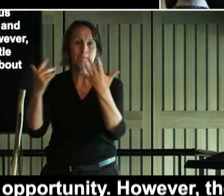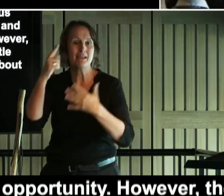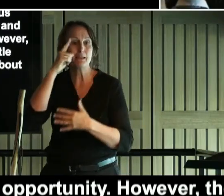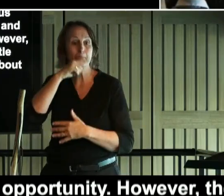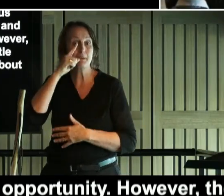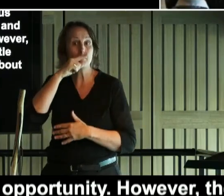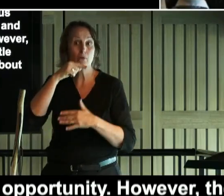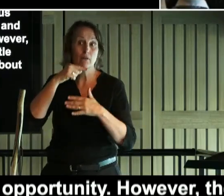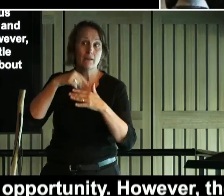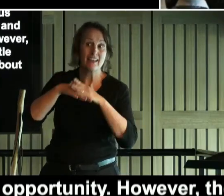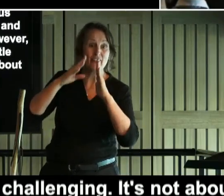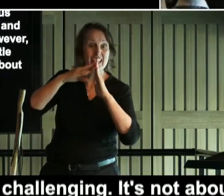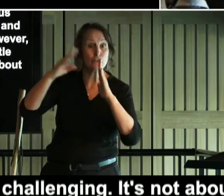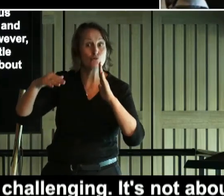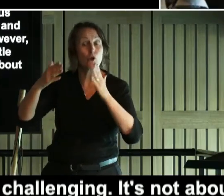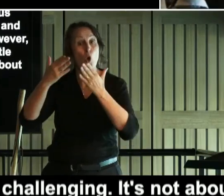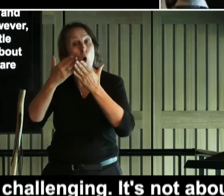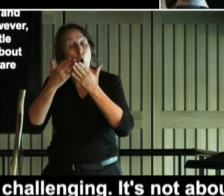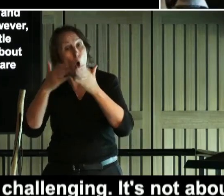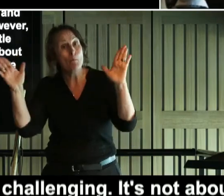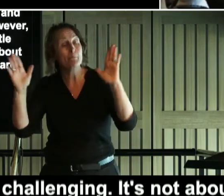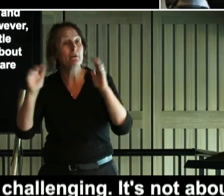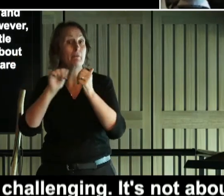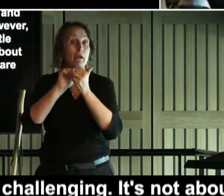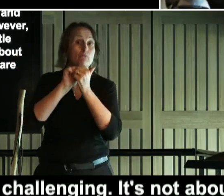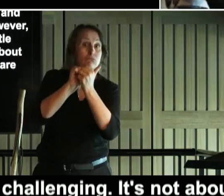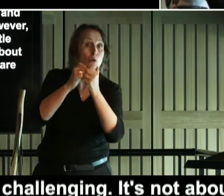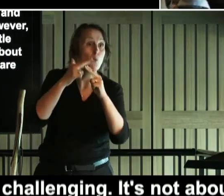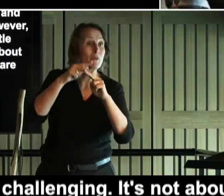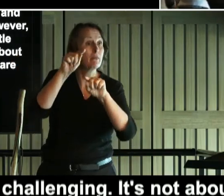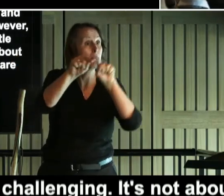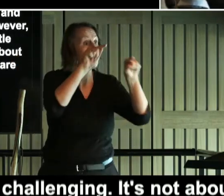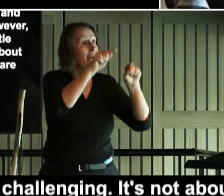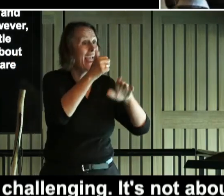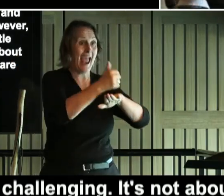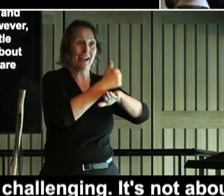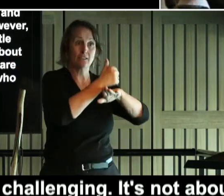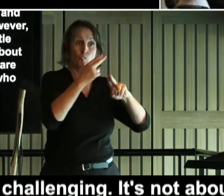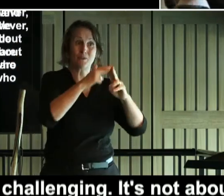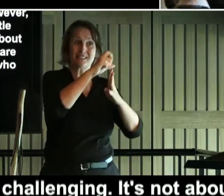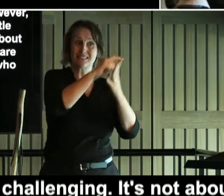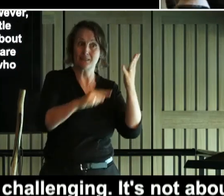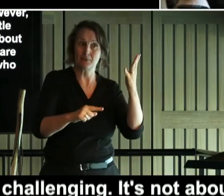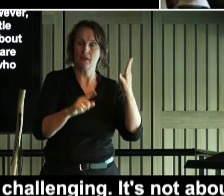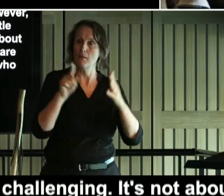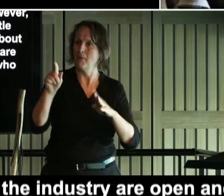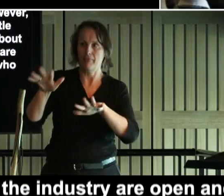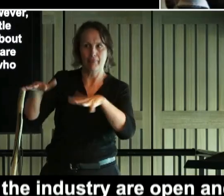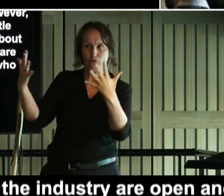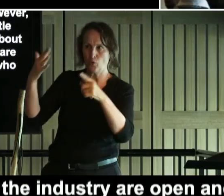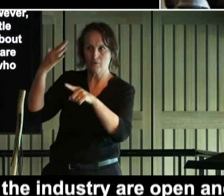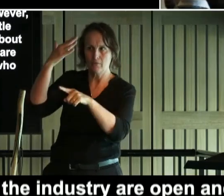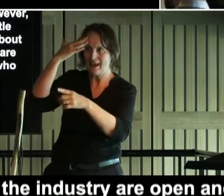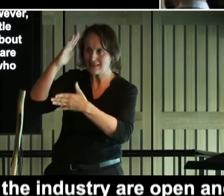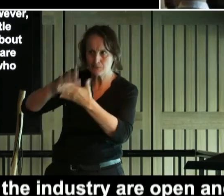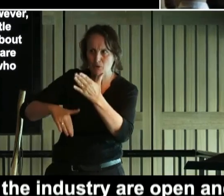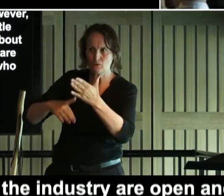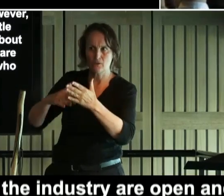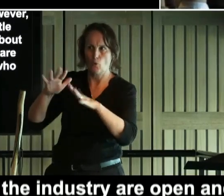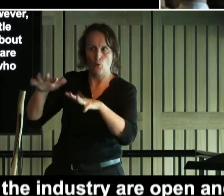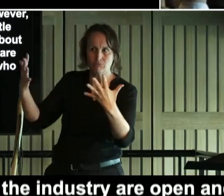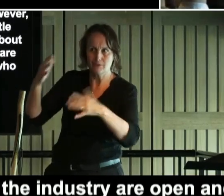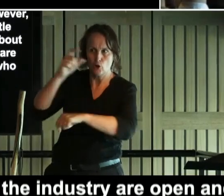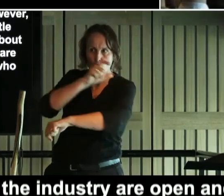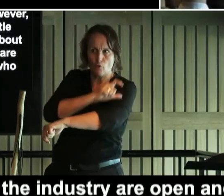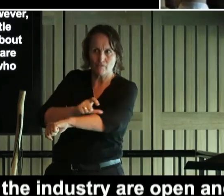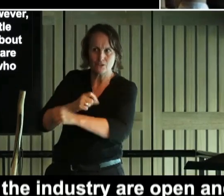are open and willing to collaborate with actors who have disabilities, but they often lack the experience or confidence to